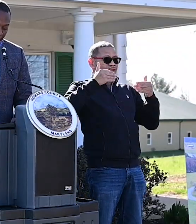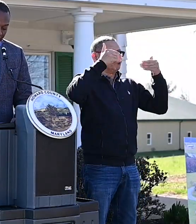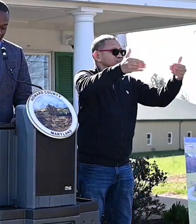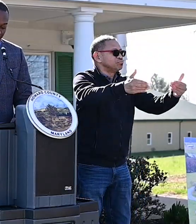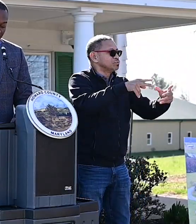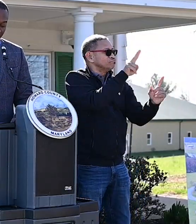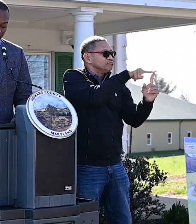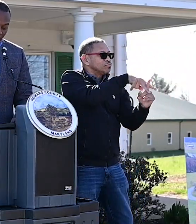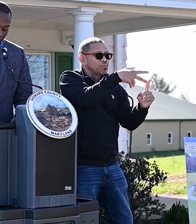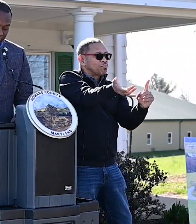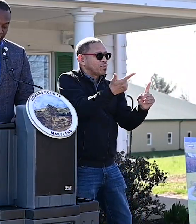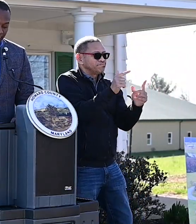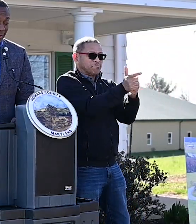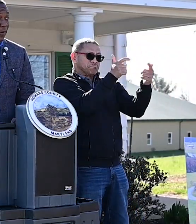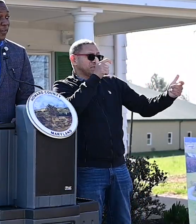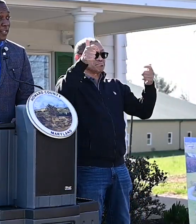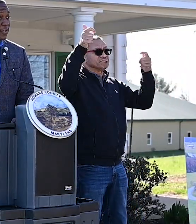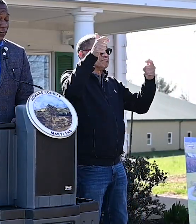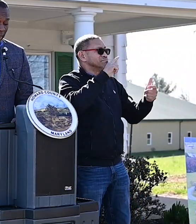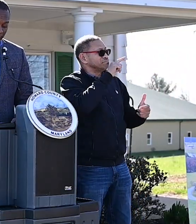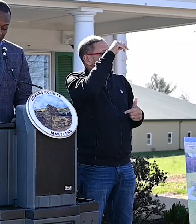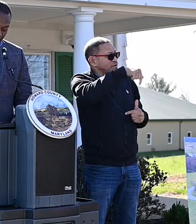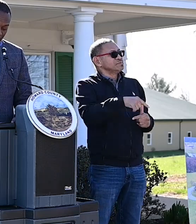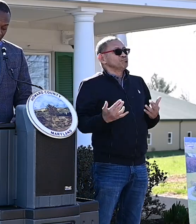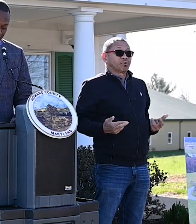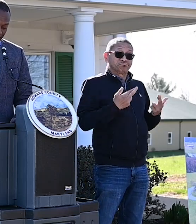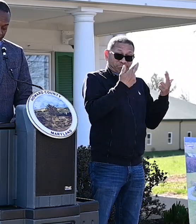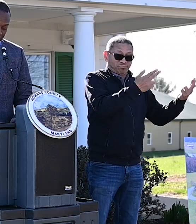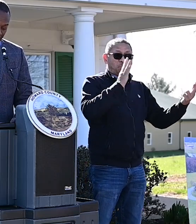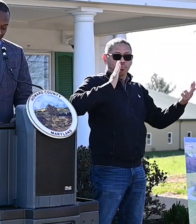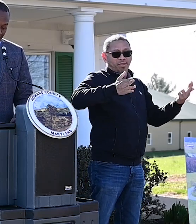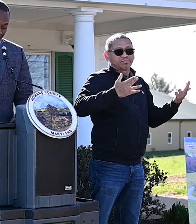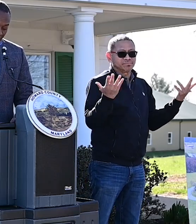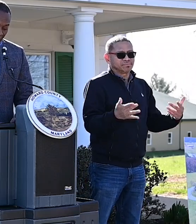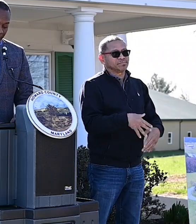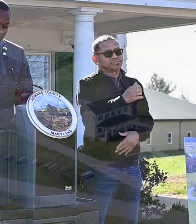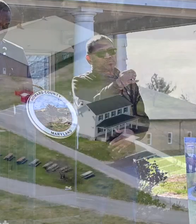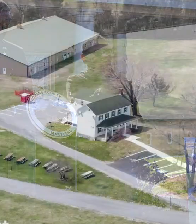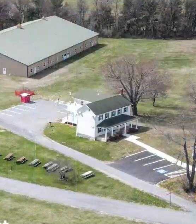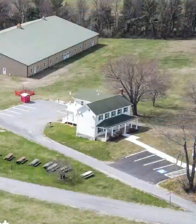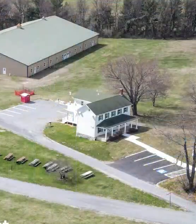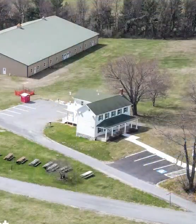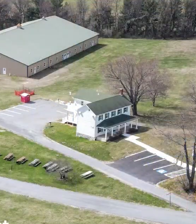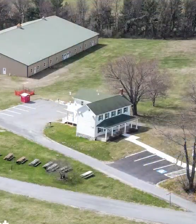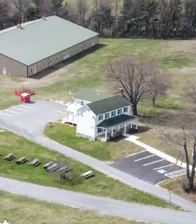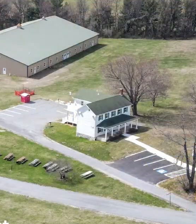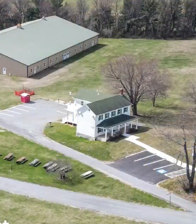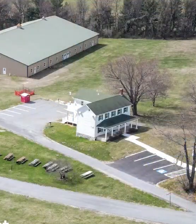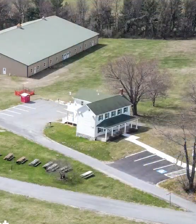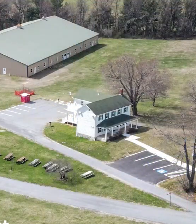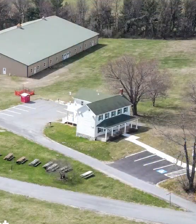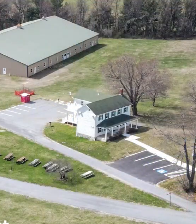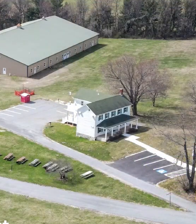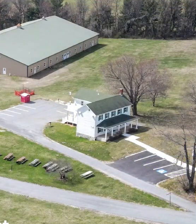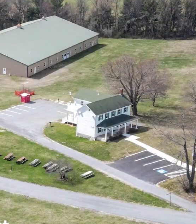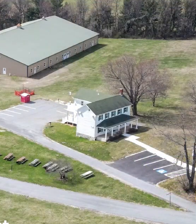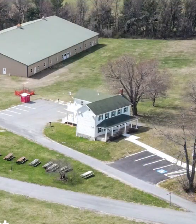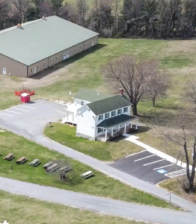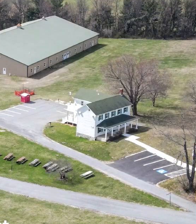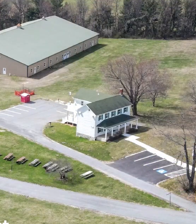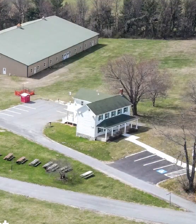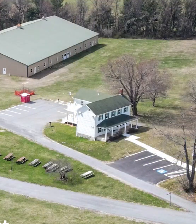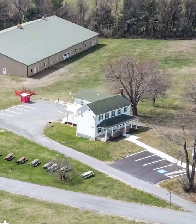toward implementing the largest of these recommendations. Our proposed budget will include $1